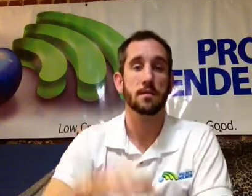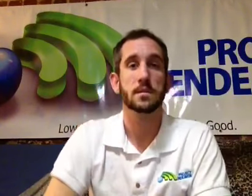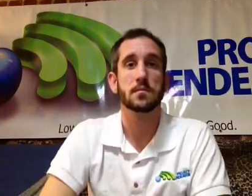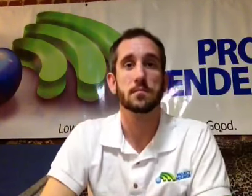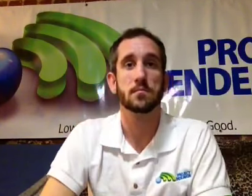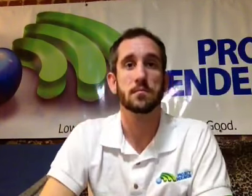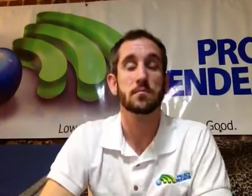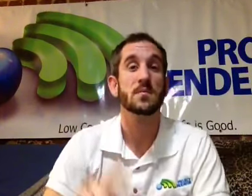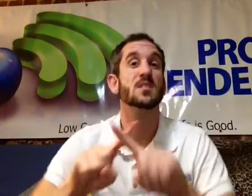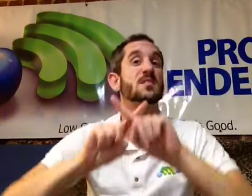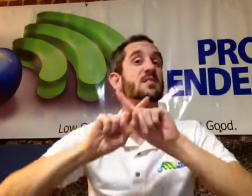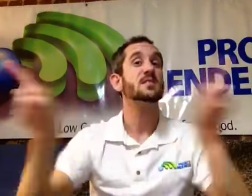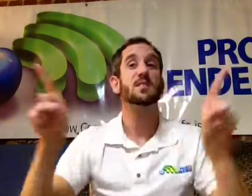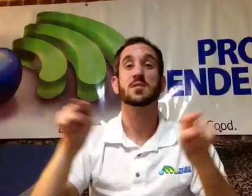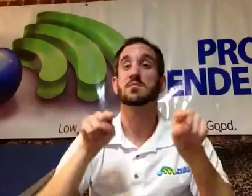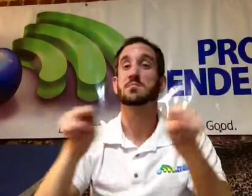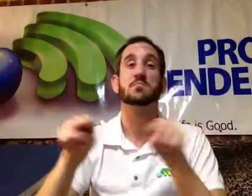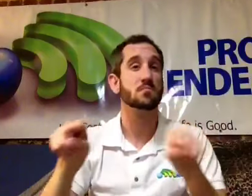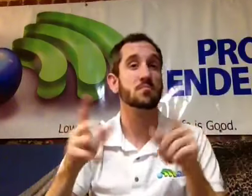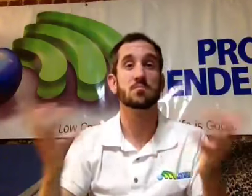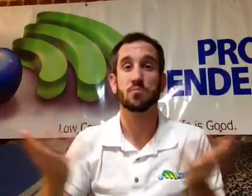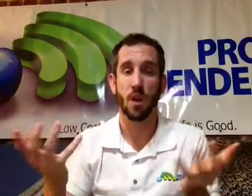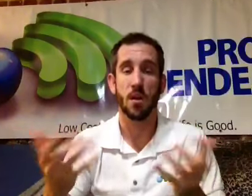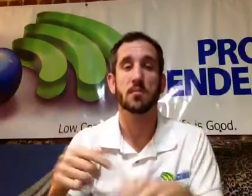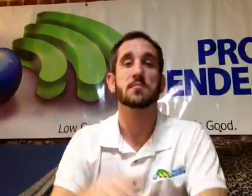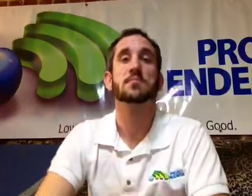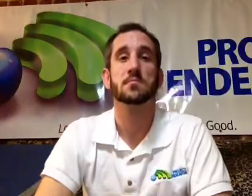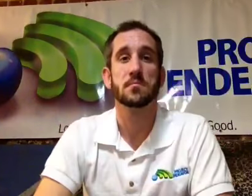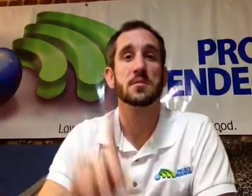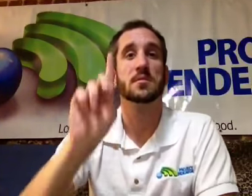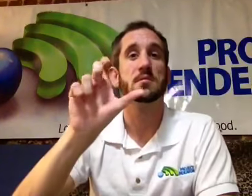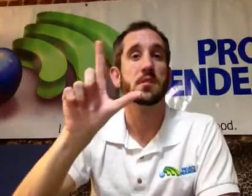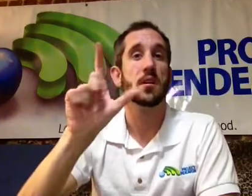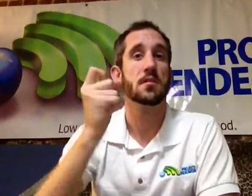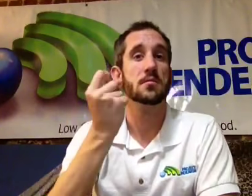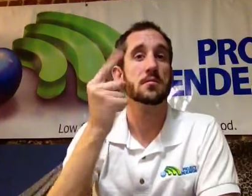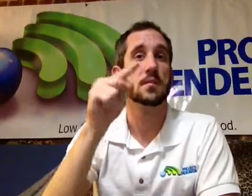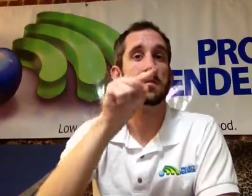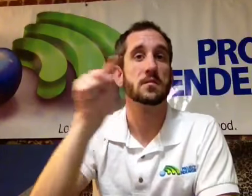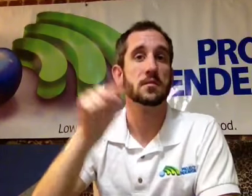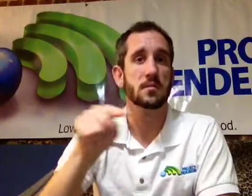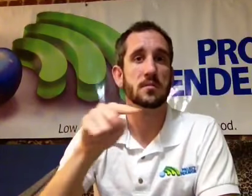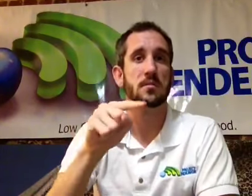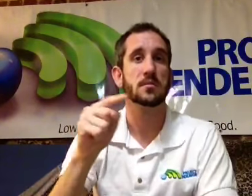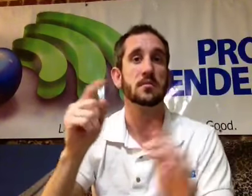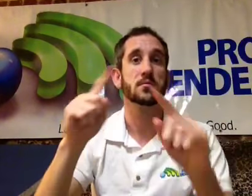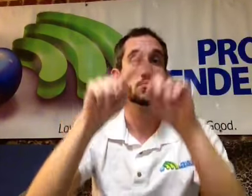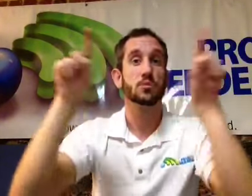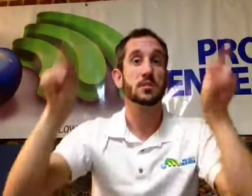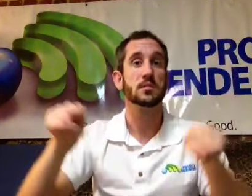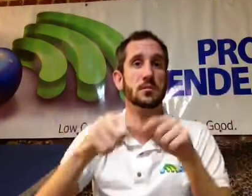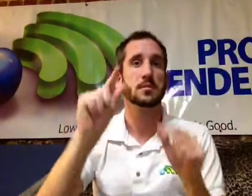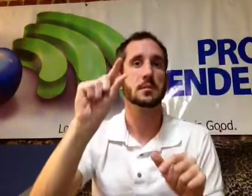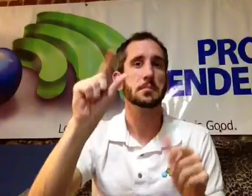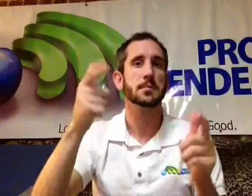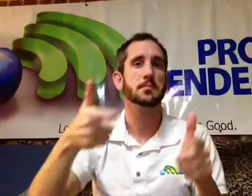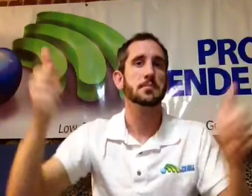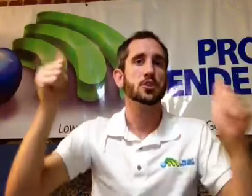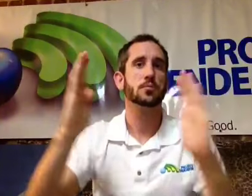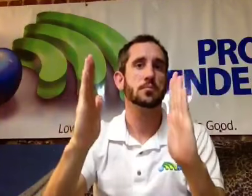averaging 5 yards a carry against 8 defenders or more in the box. Also, number one in the AFC. Now let's go back to